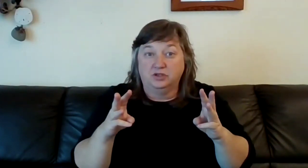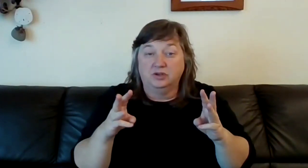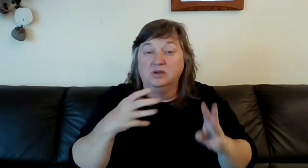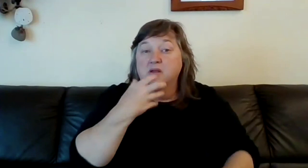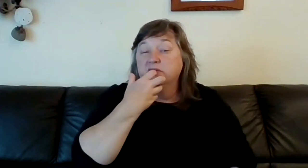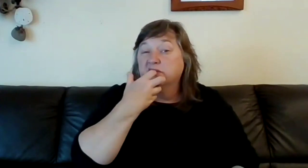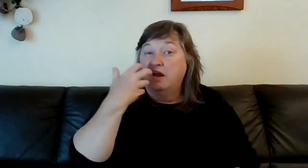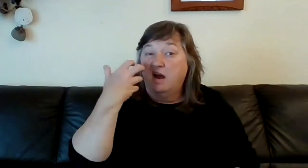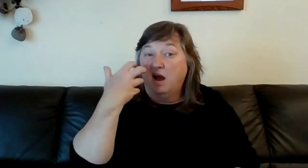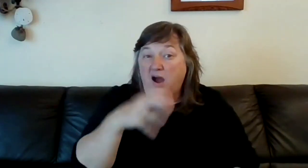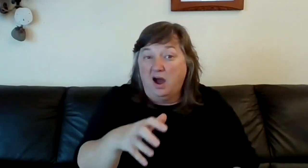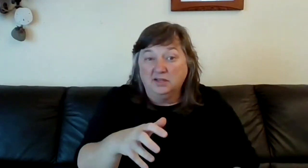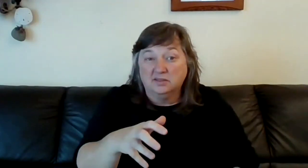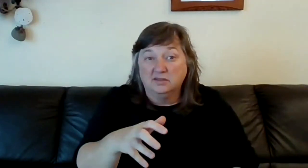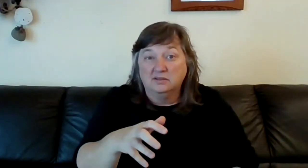Temperature. Hot.